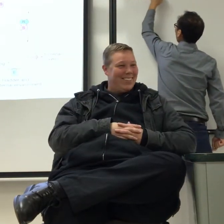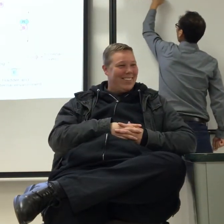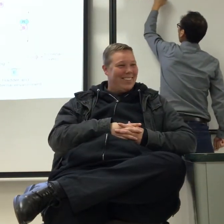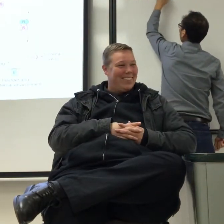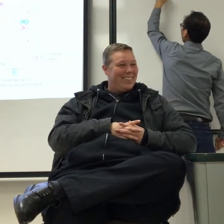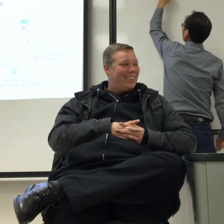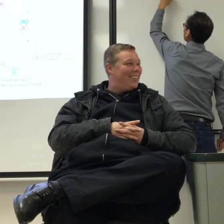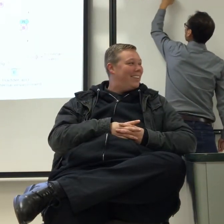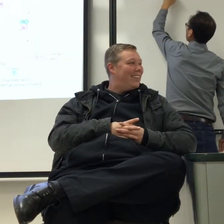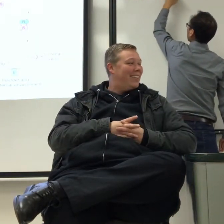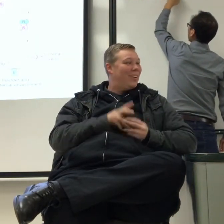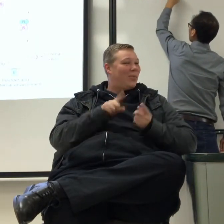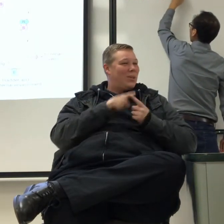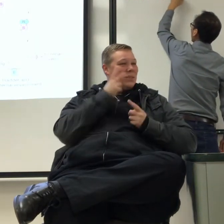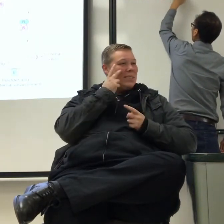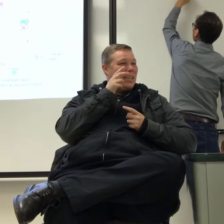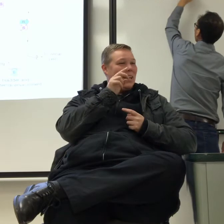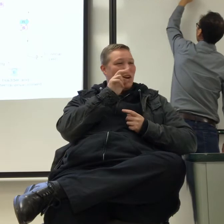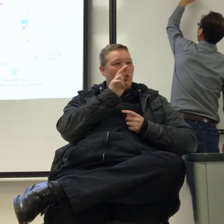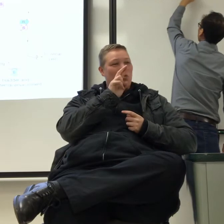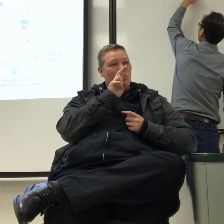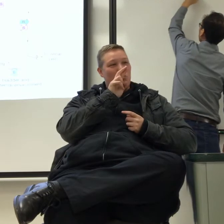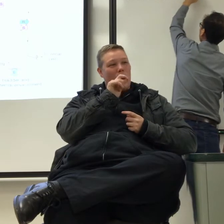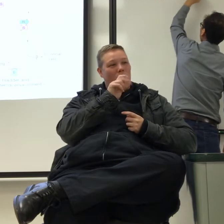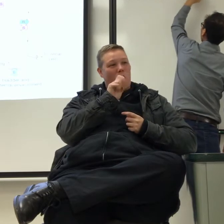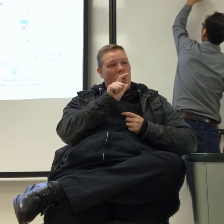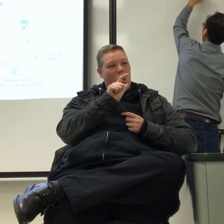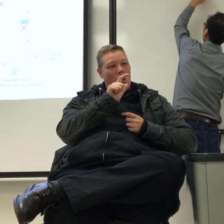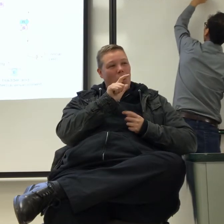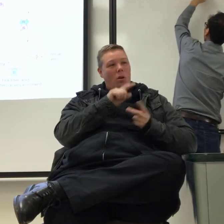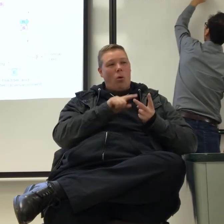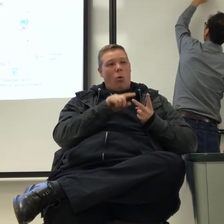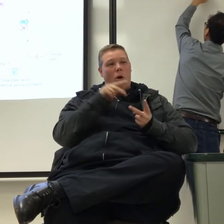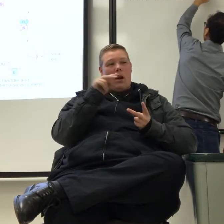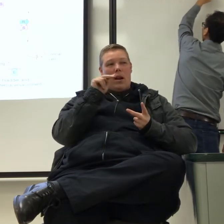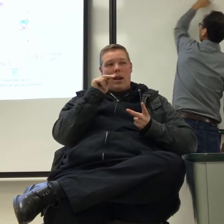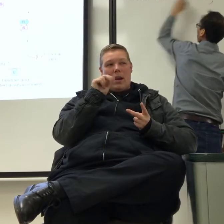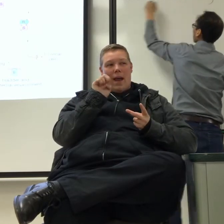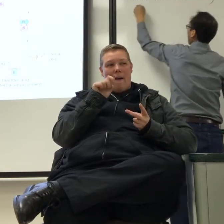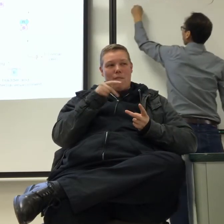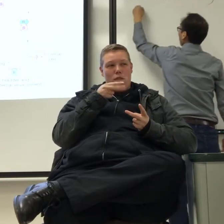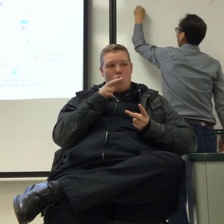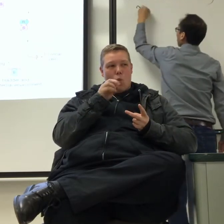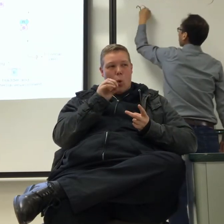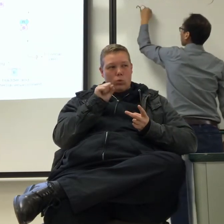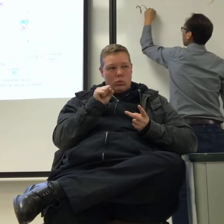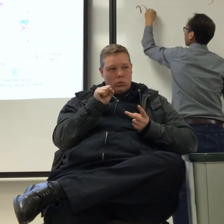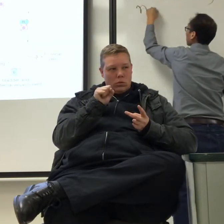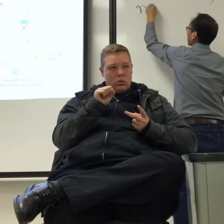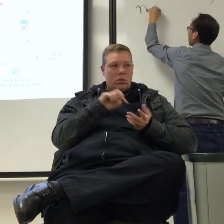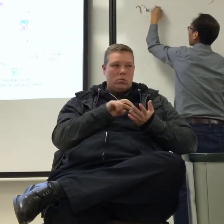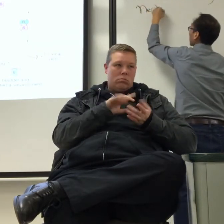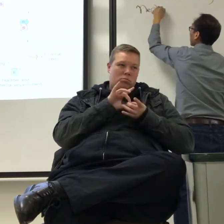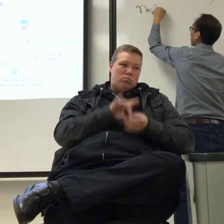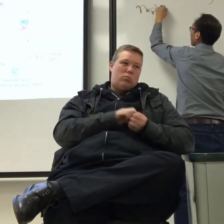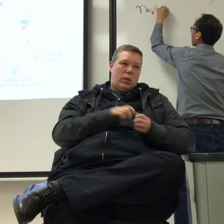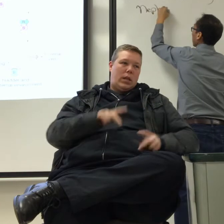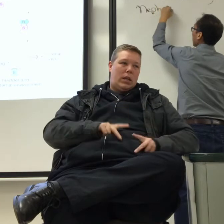renal or nephros, those refer to kidney. So the term nephron,